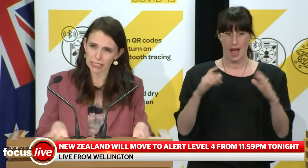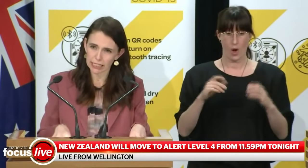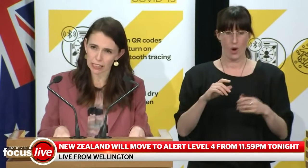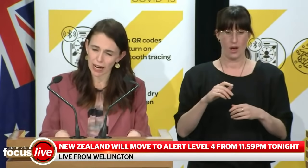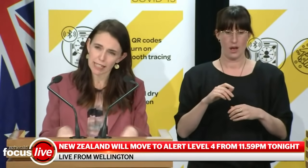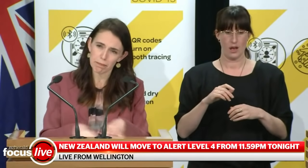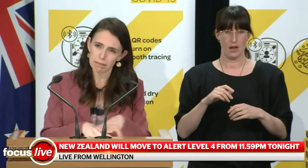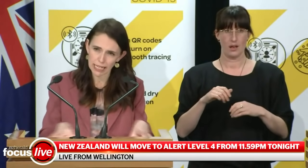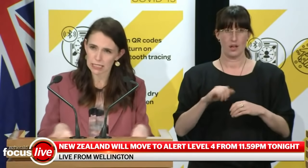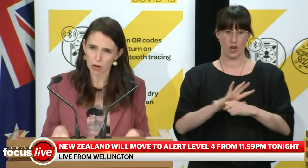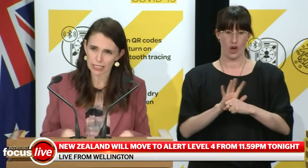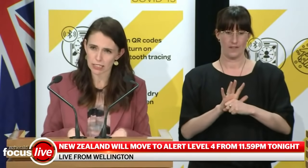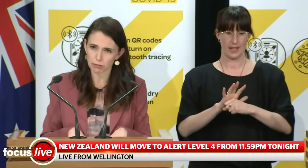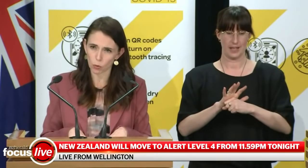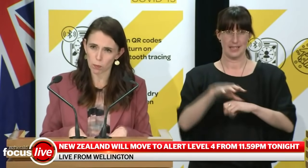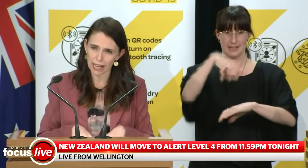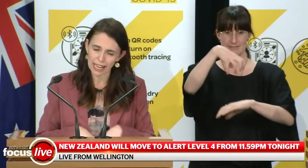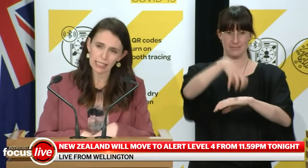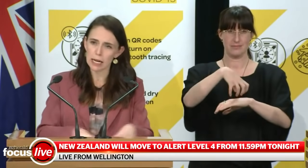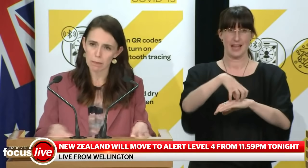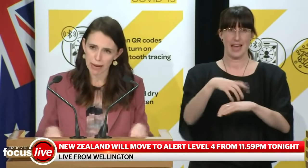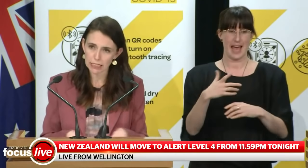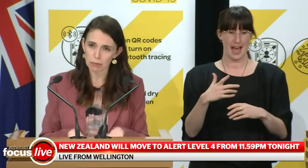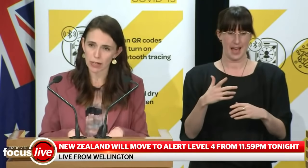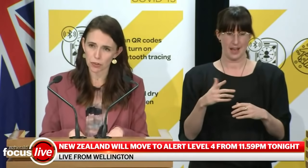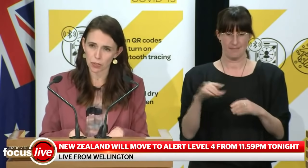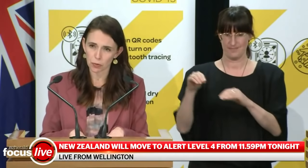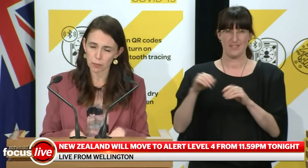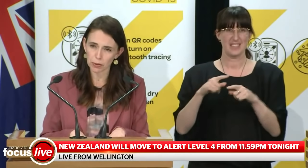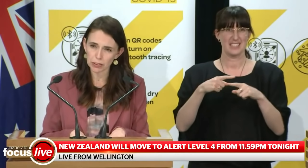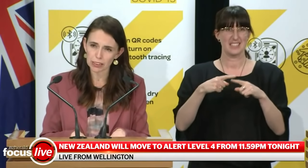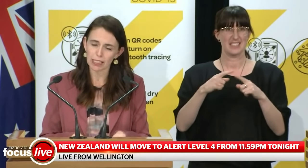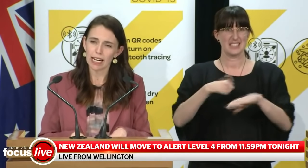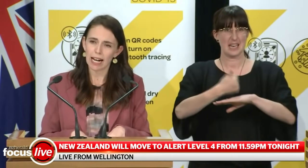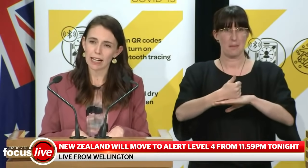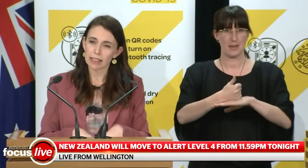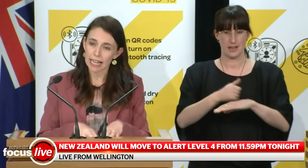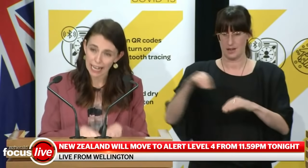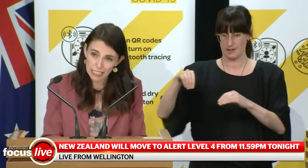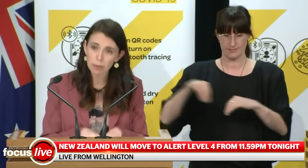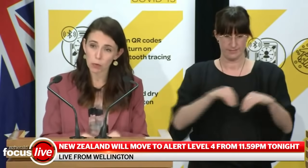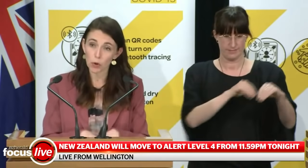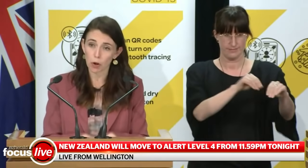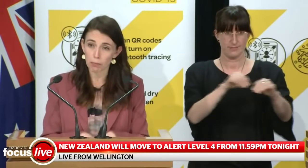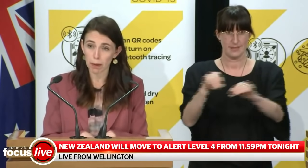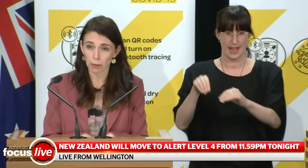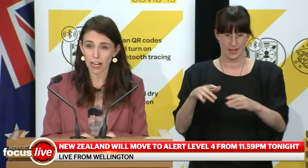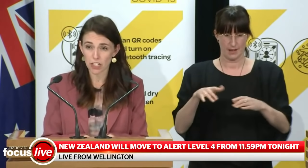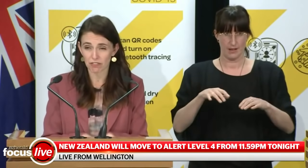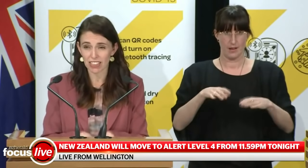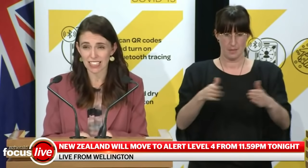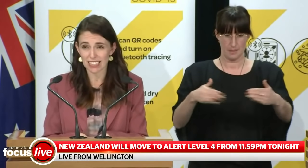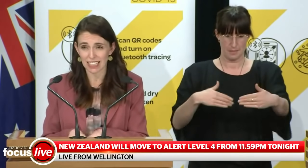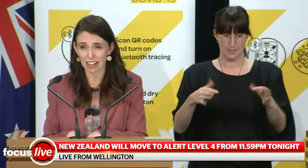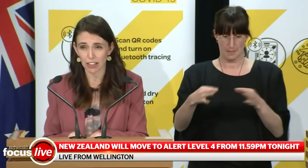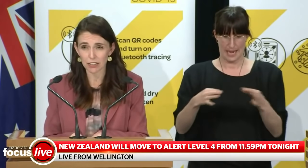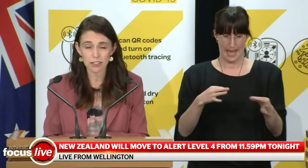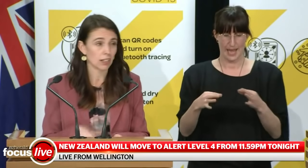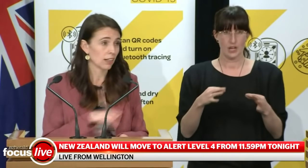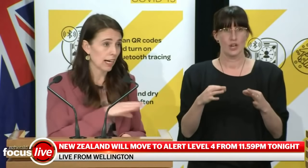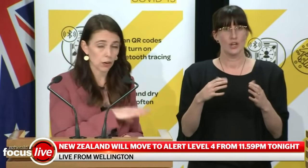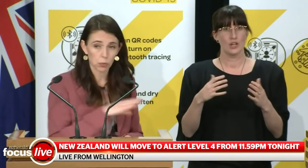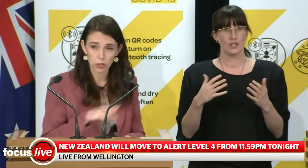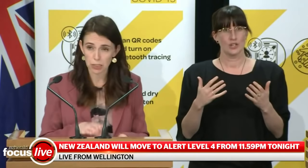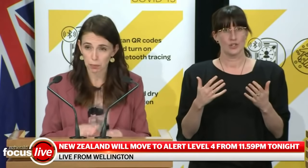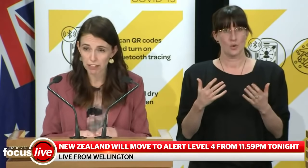in a particular way, maximise the floor plan, maximise the throughput. There has been work on preparation for these